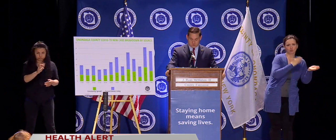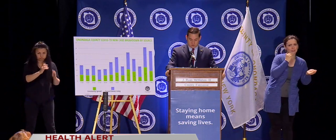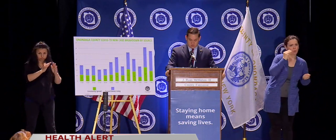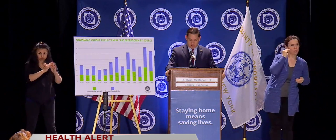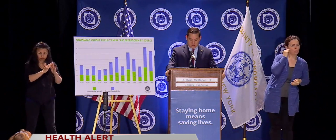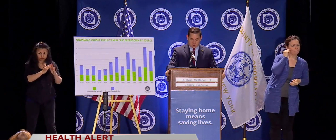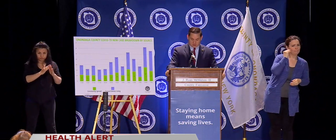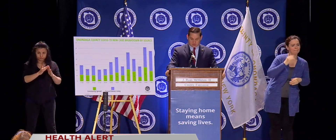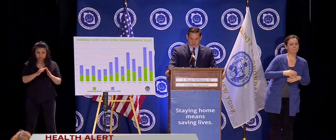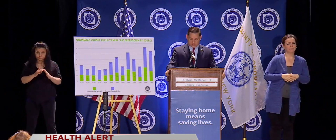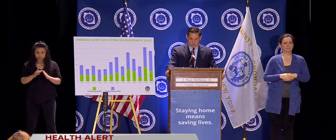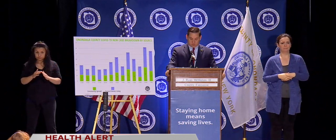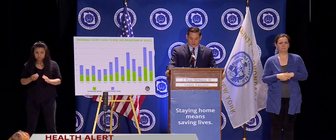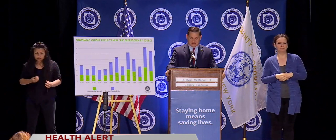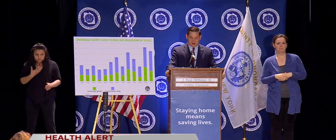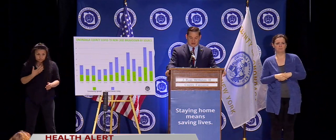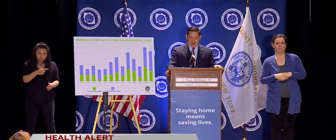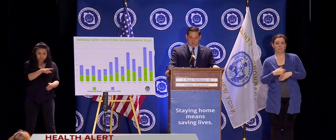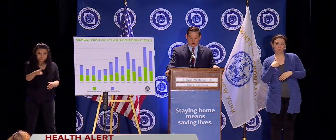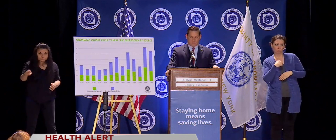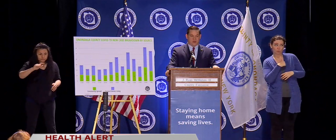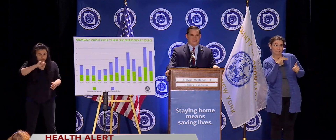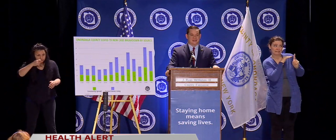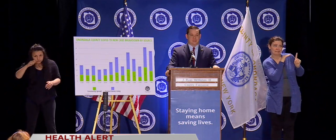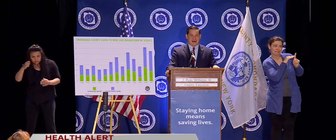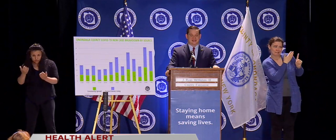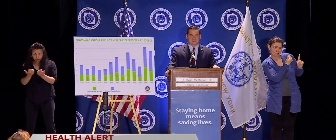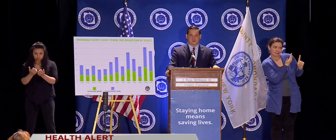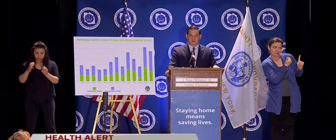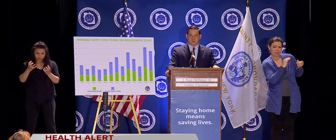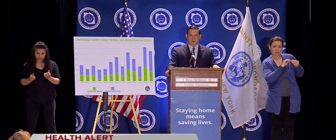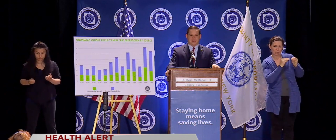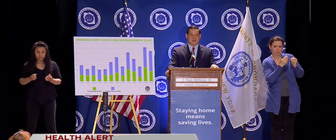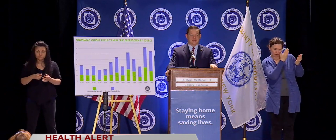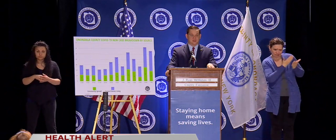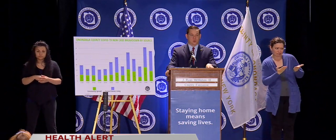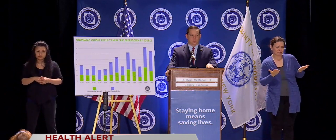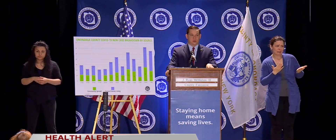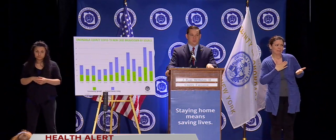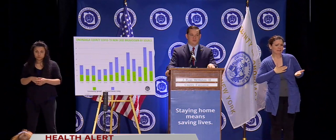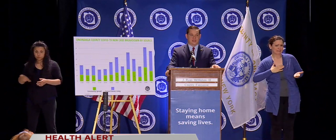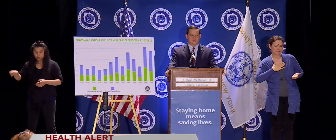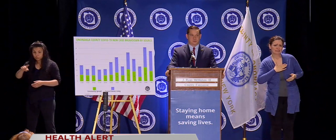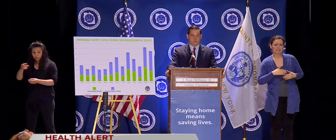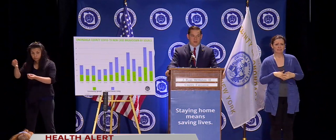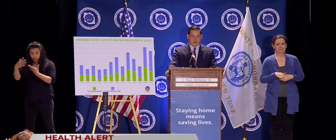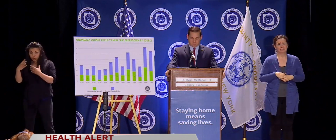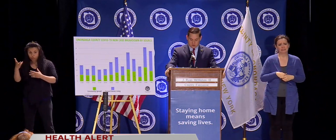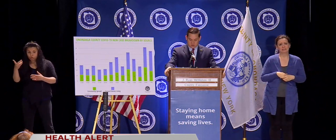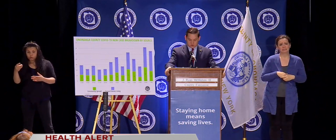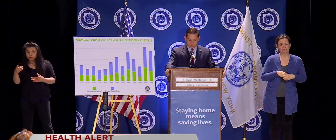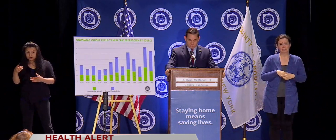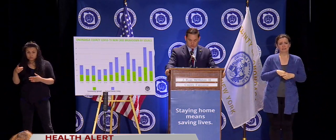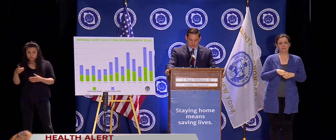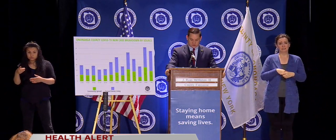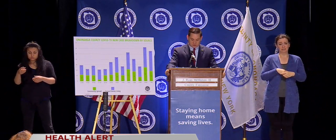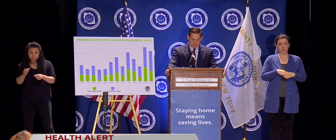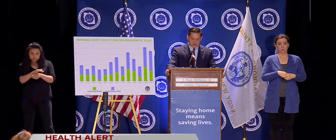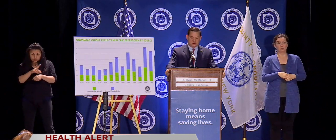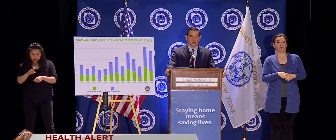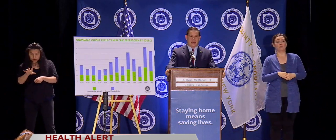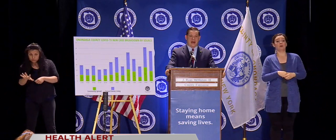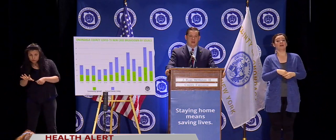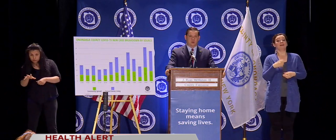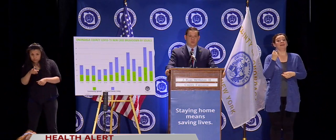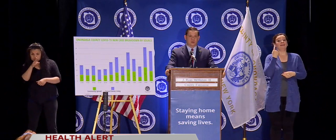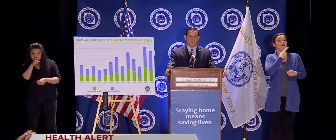that. But they are not, we're getting the positives, but we're not getting the total number of tests from them right now. So we know that this number